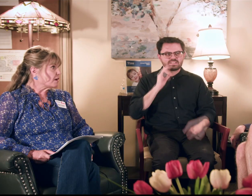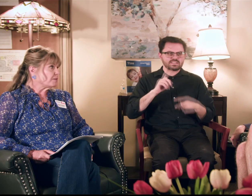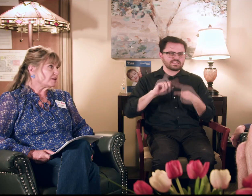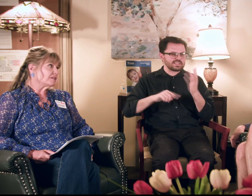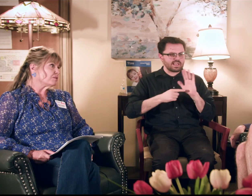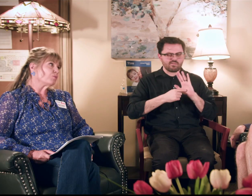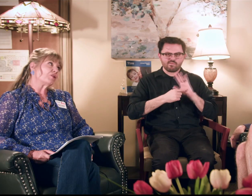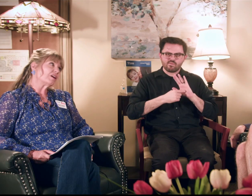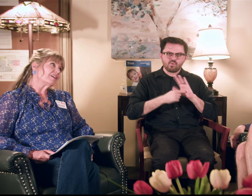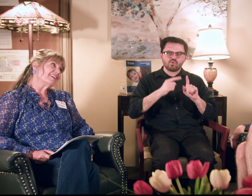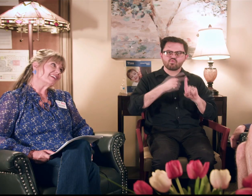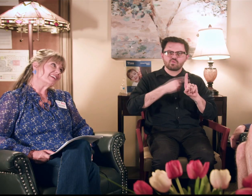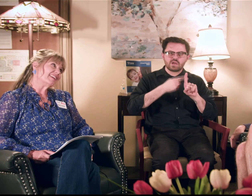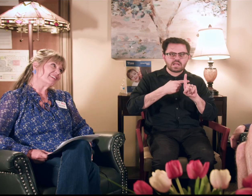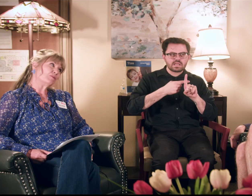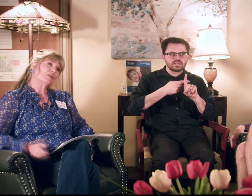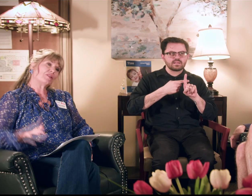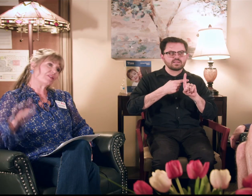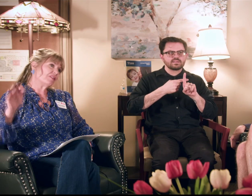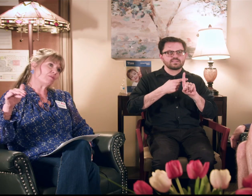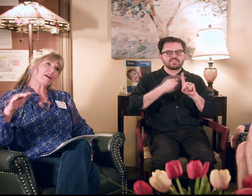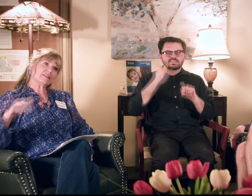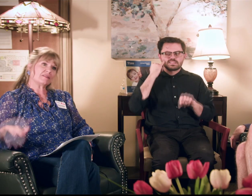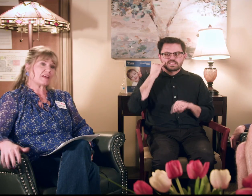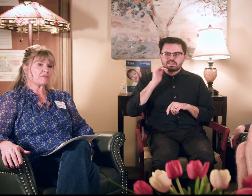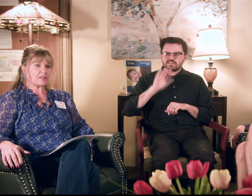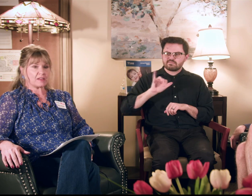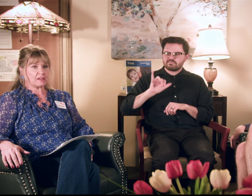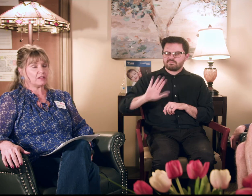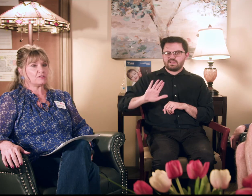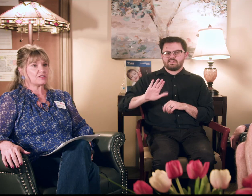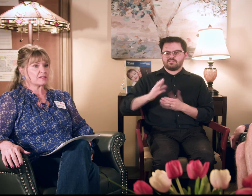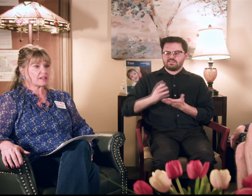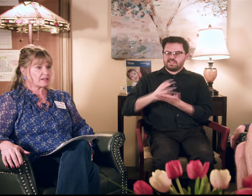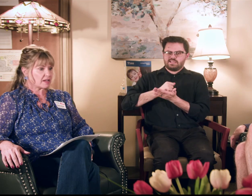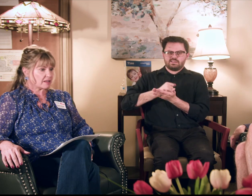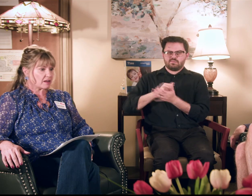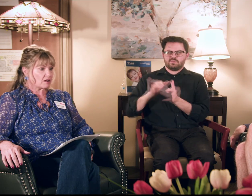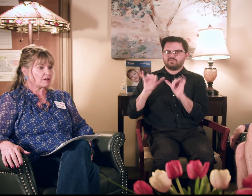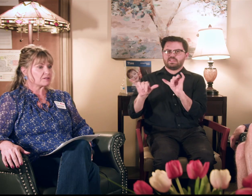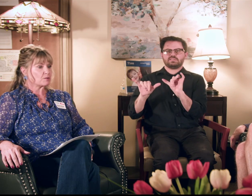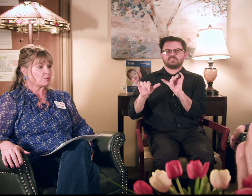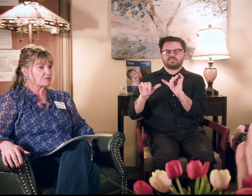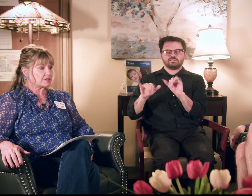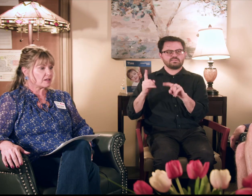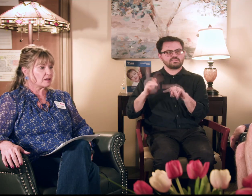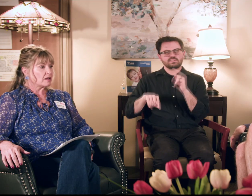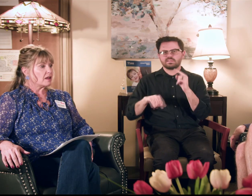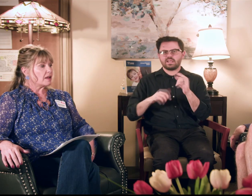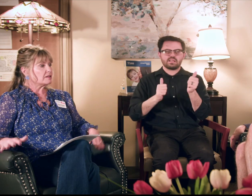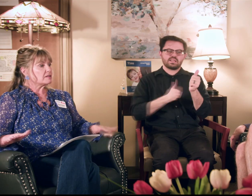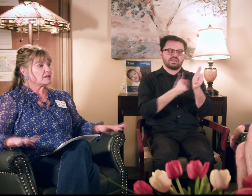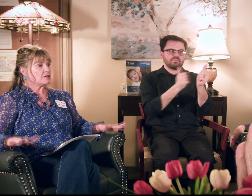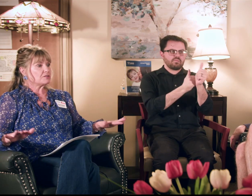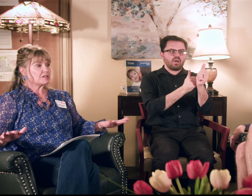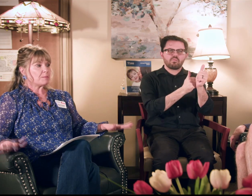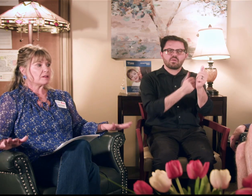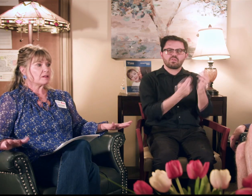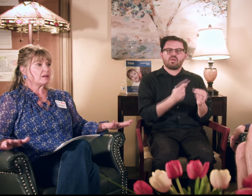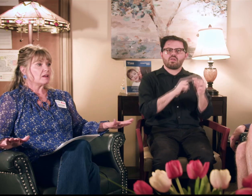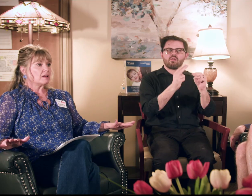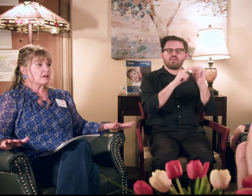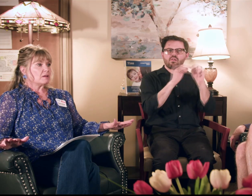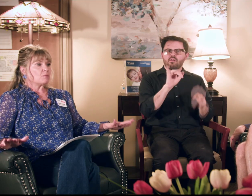a fixed income, it doesn't work. With the rise of everything, you just can't take that on. So we're seeing, and